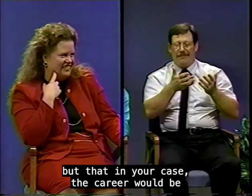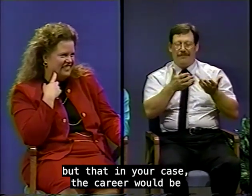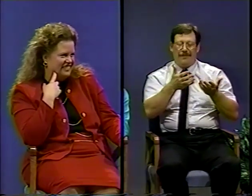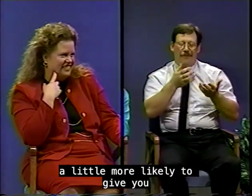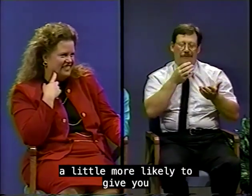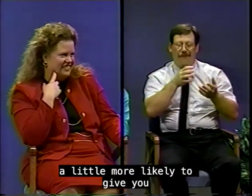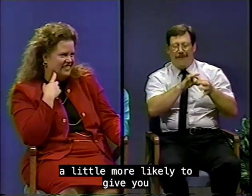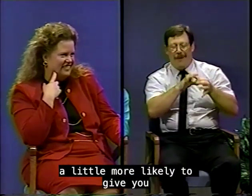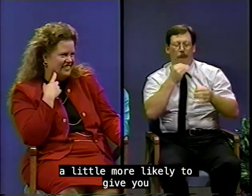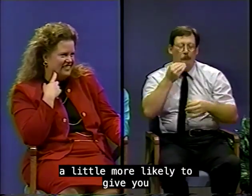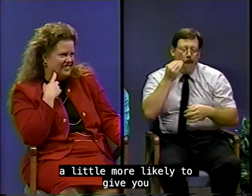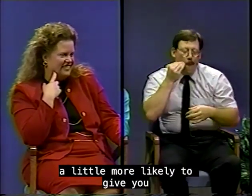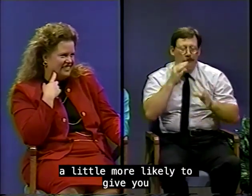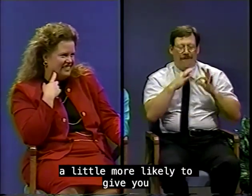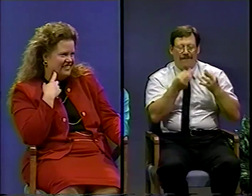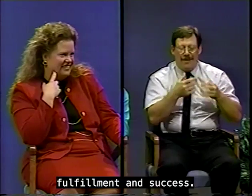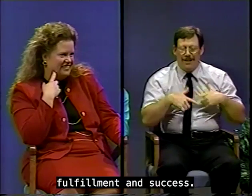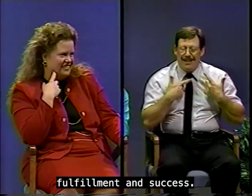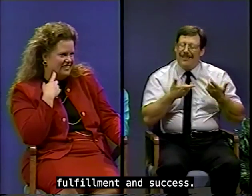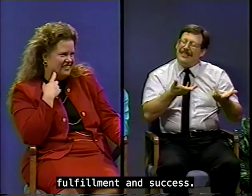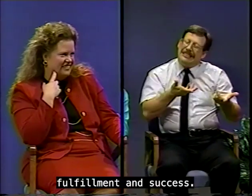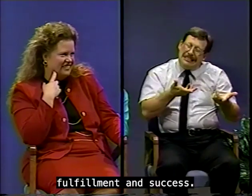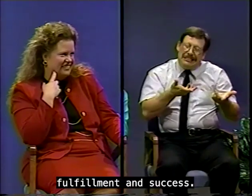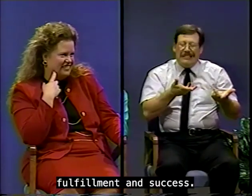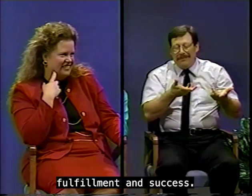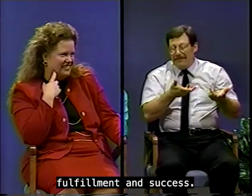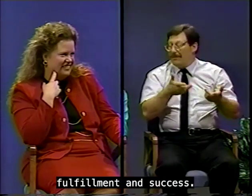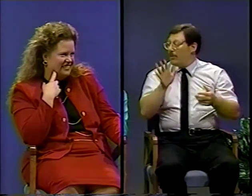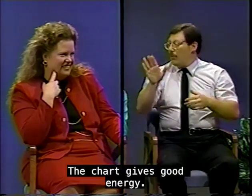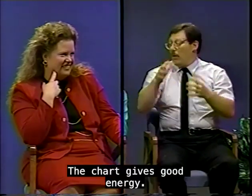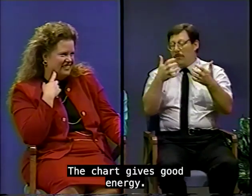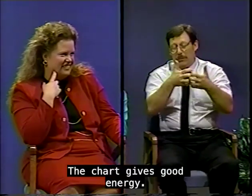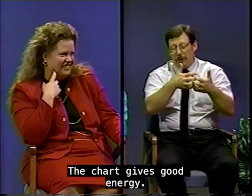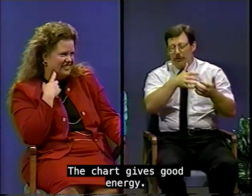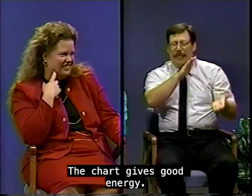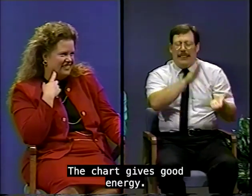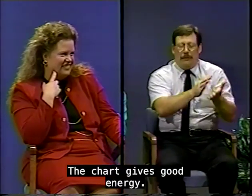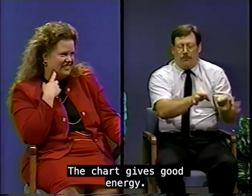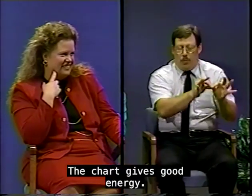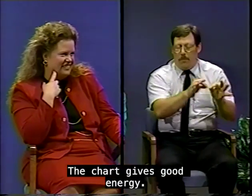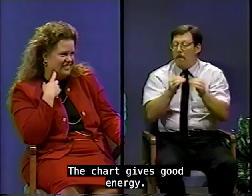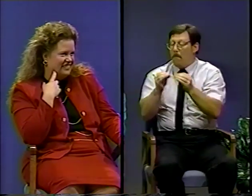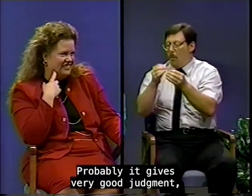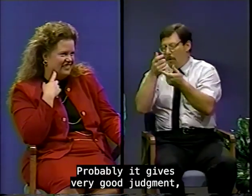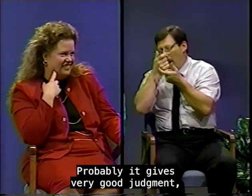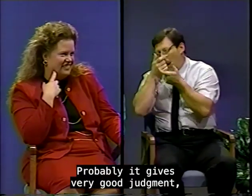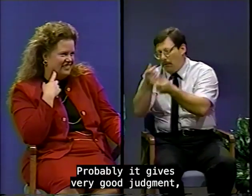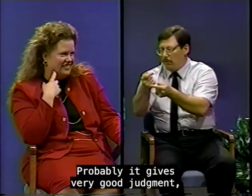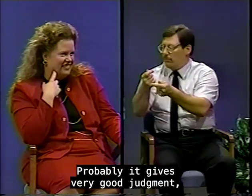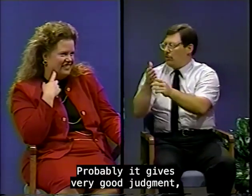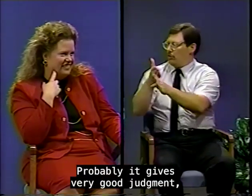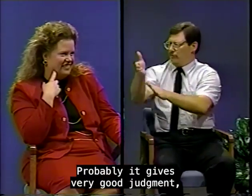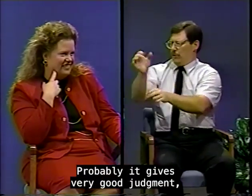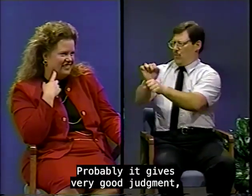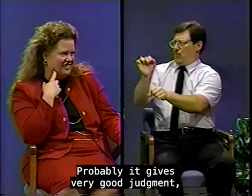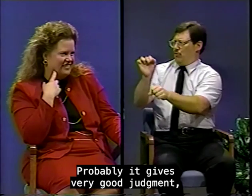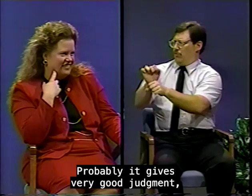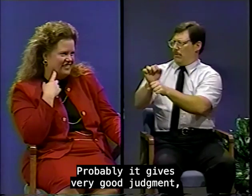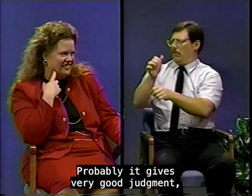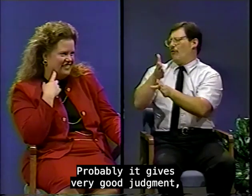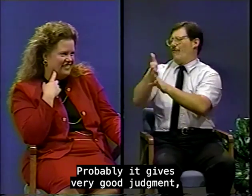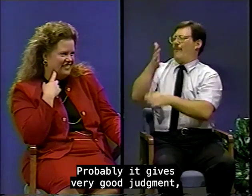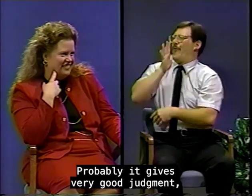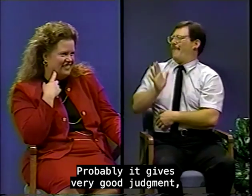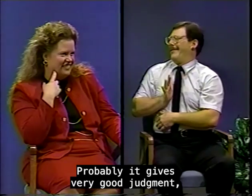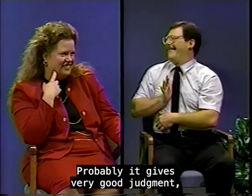case the career would be a little more likely to give you fulfillment and success. The chart gives good energy. Probably